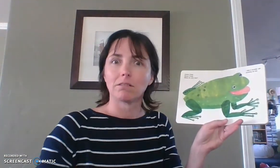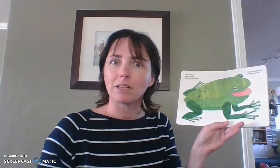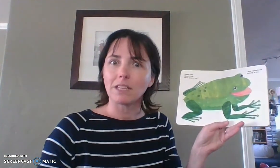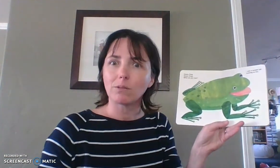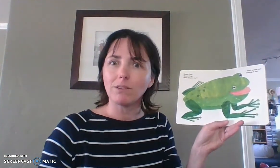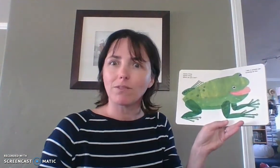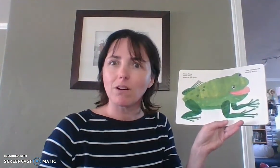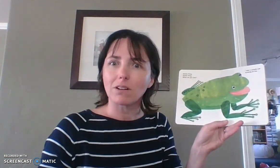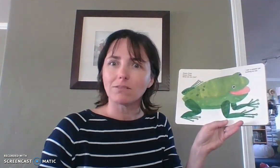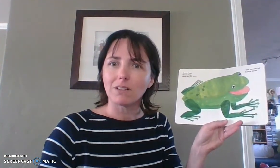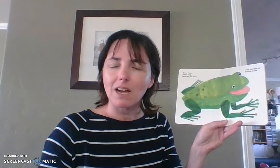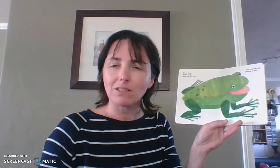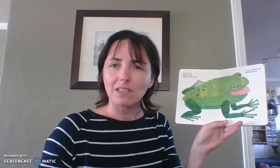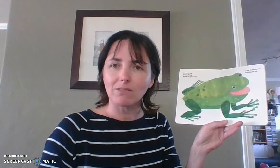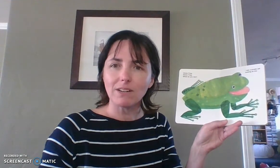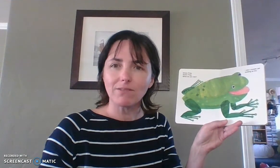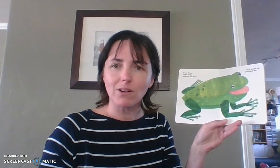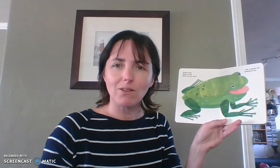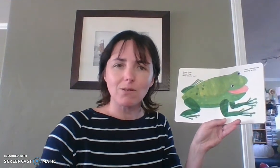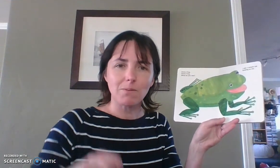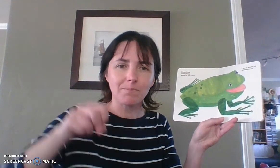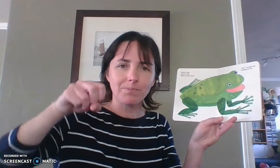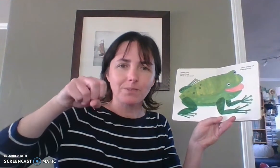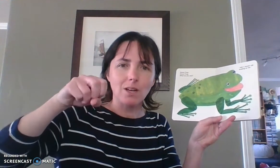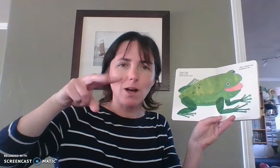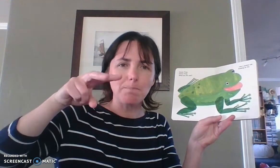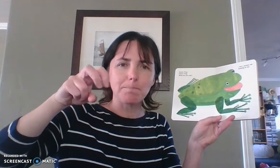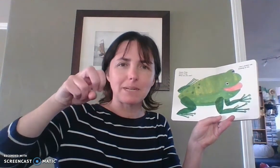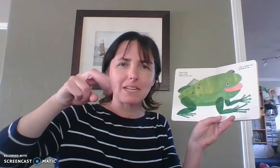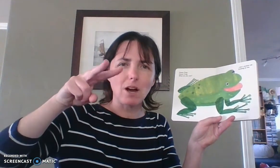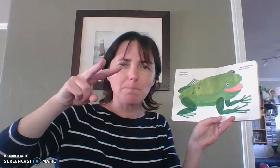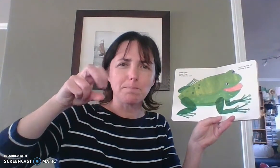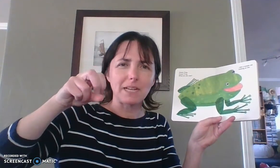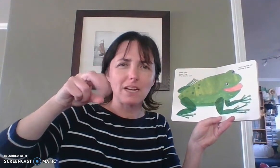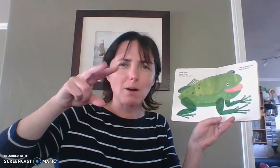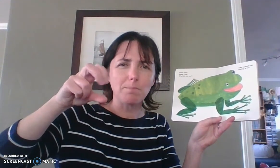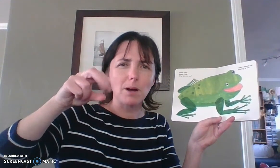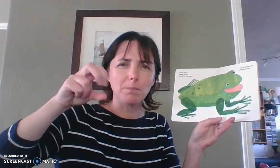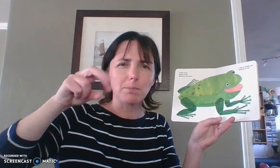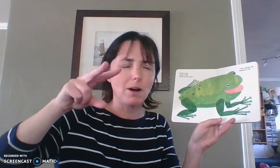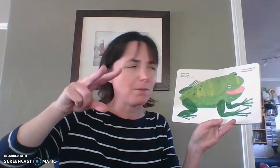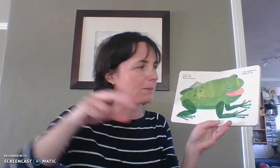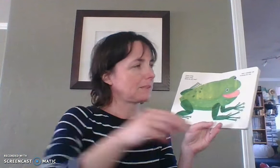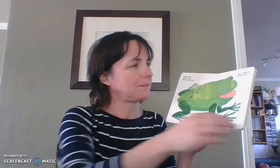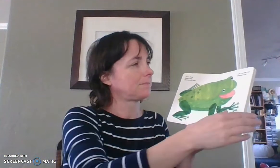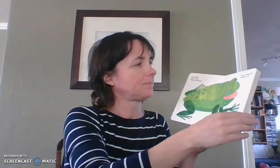And the green frog. How did the green frog go? Hoppity, hoppity, hop, hop, hop.